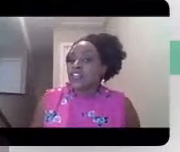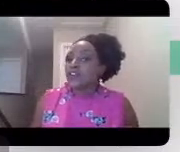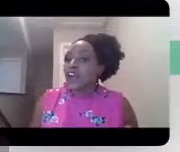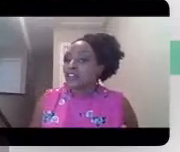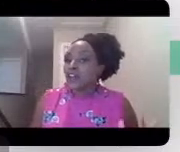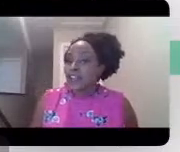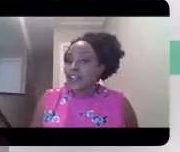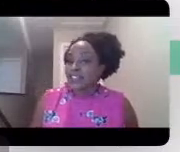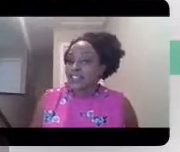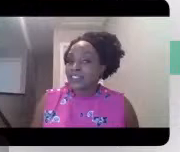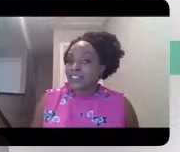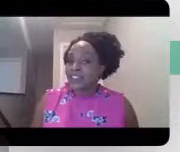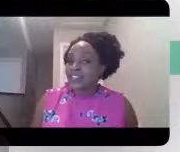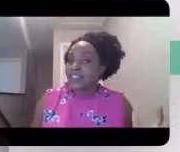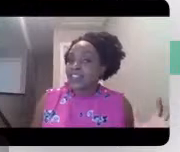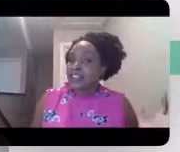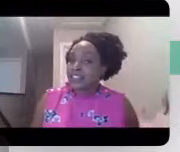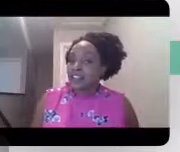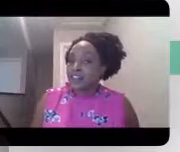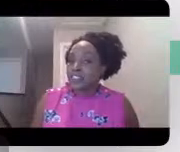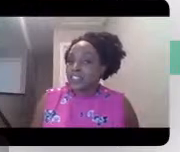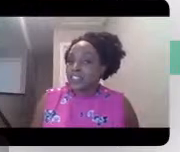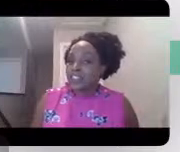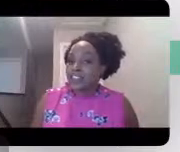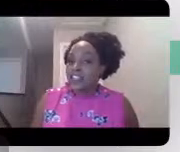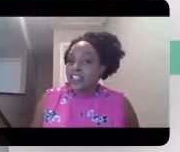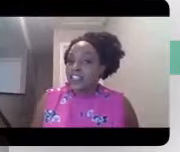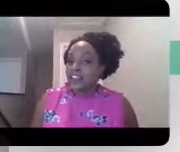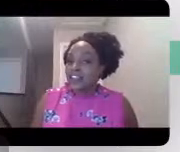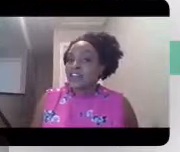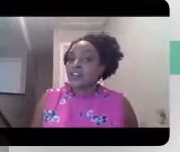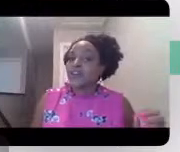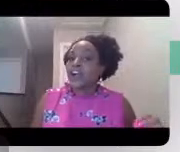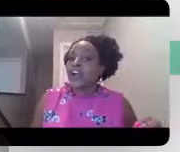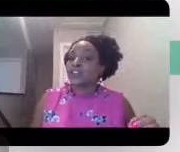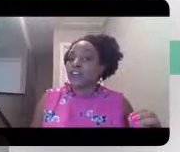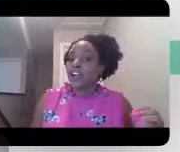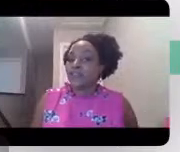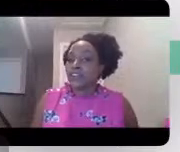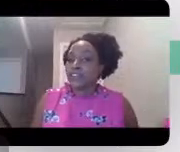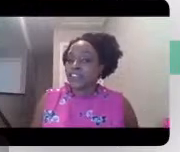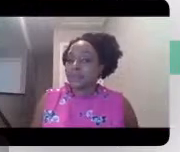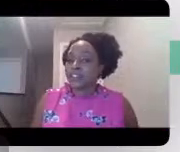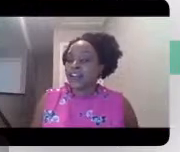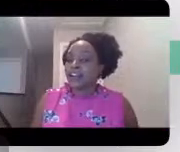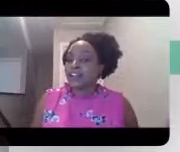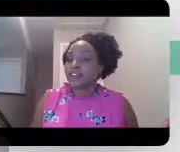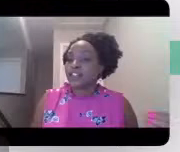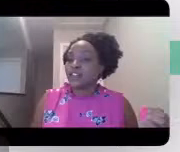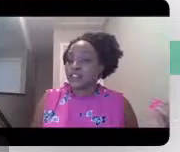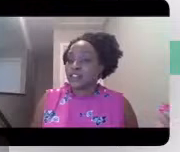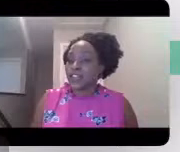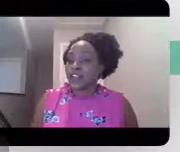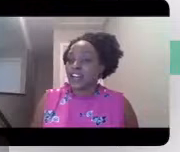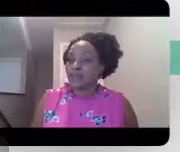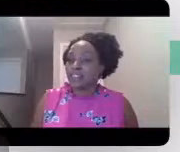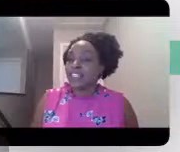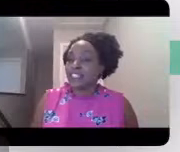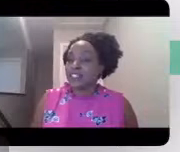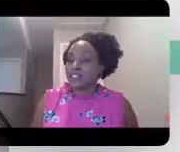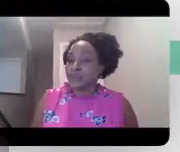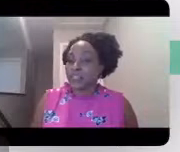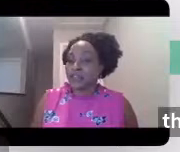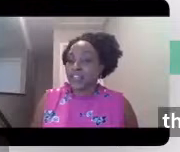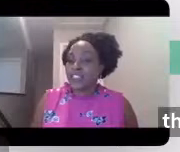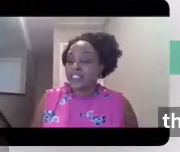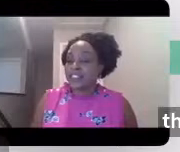they know how to access the services that they need, if they know how to advocate themselves, for their accommodations